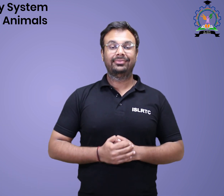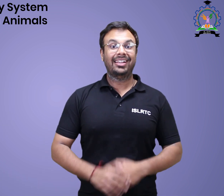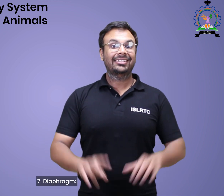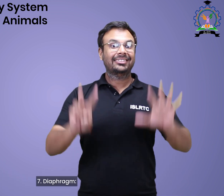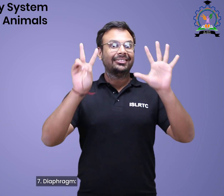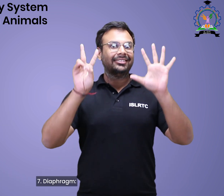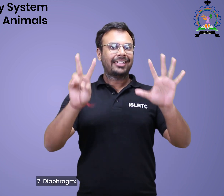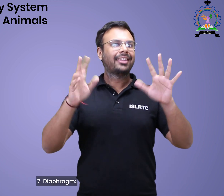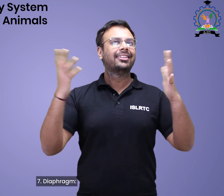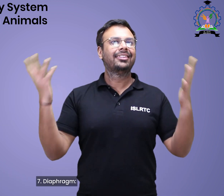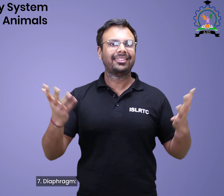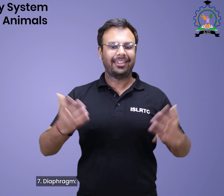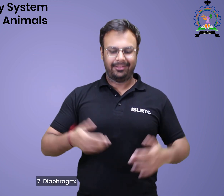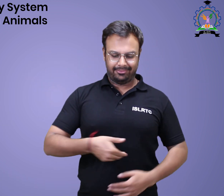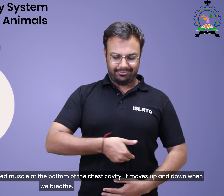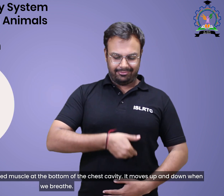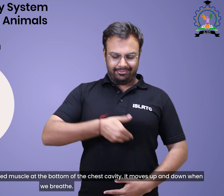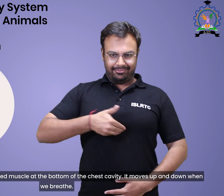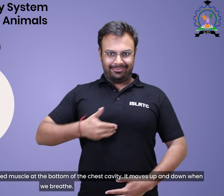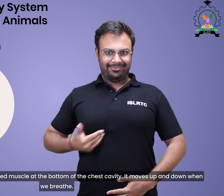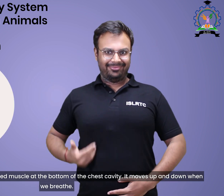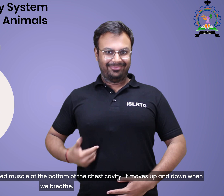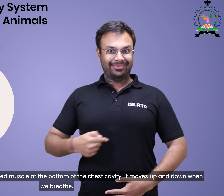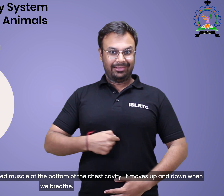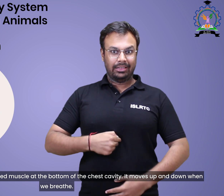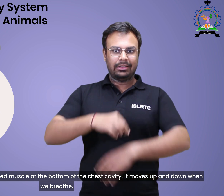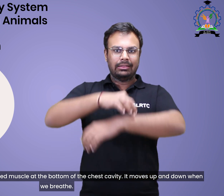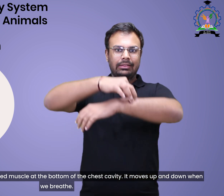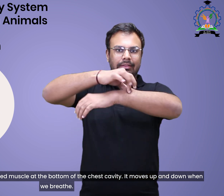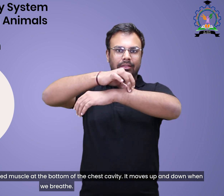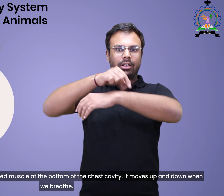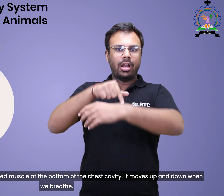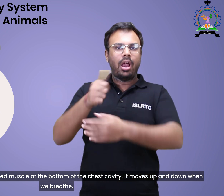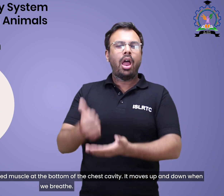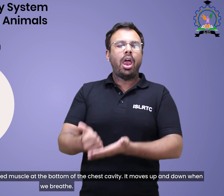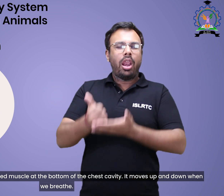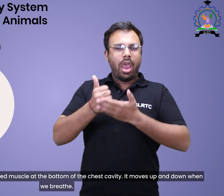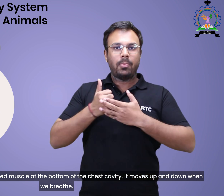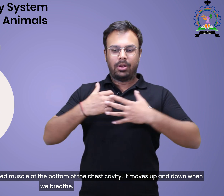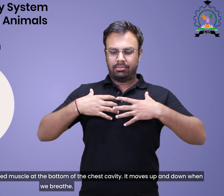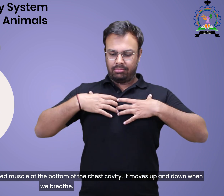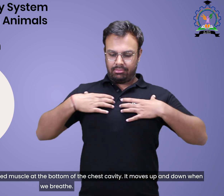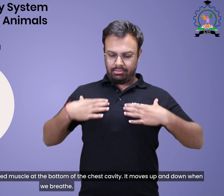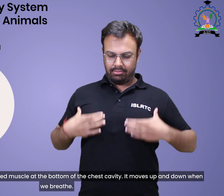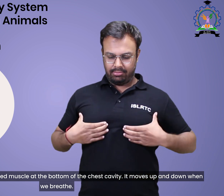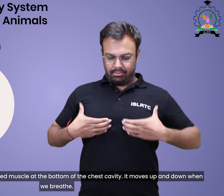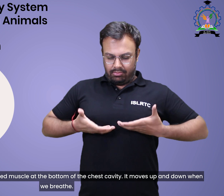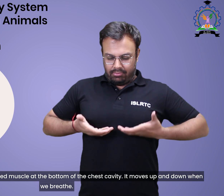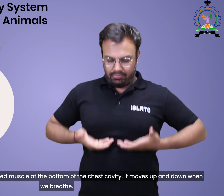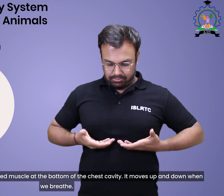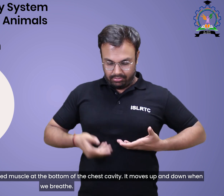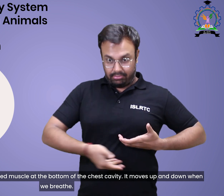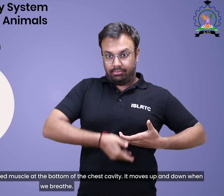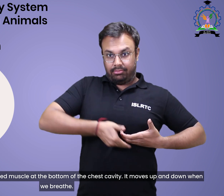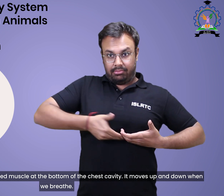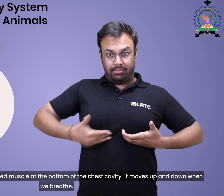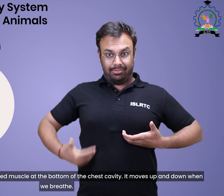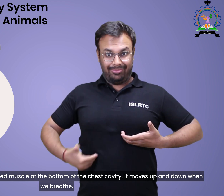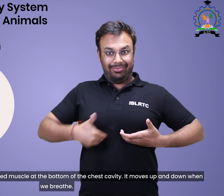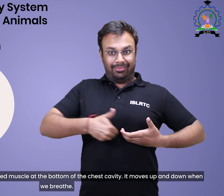Seven. Diaphragm. The diaphragm is a dome-shaped muscle at the bottom of the chest cavity. It moves